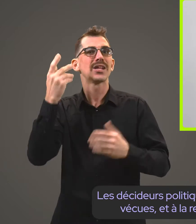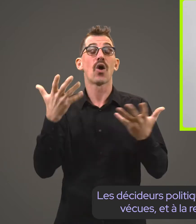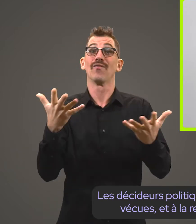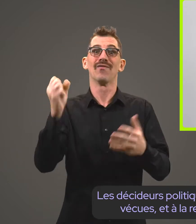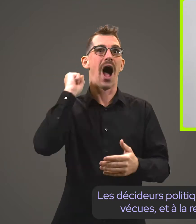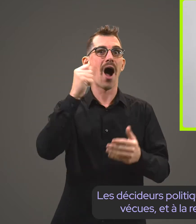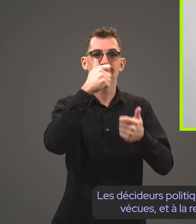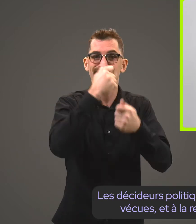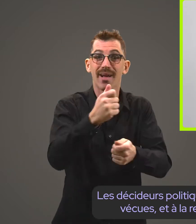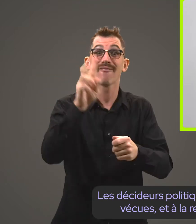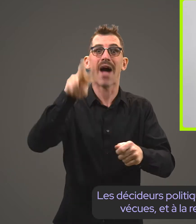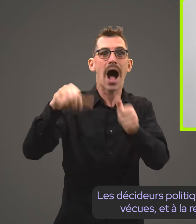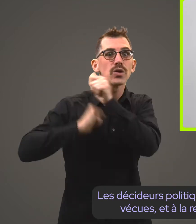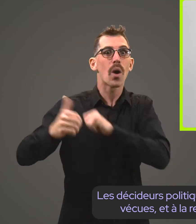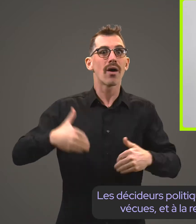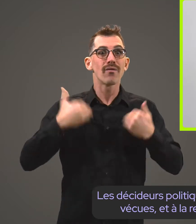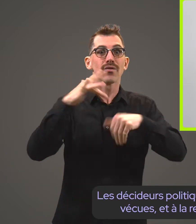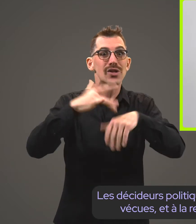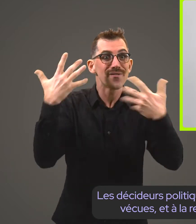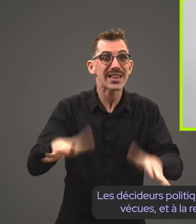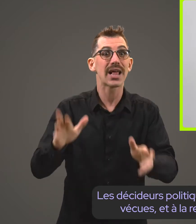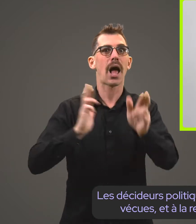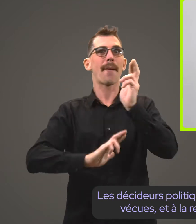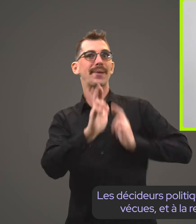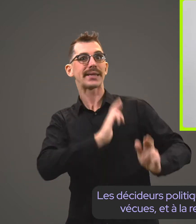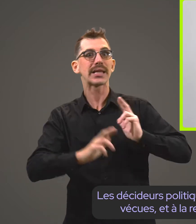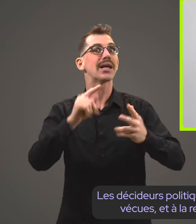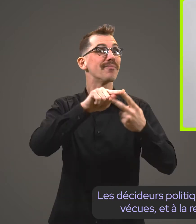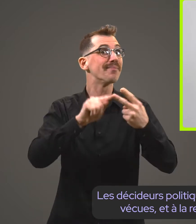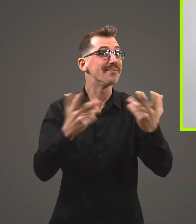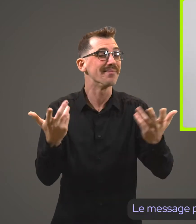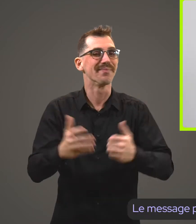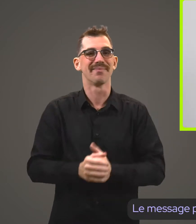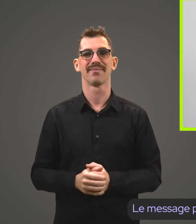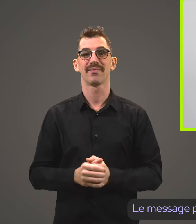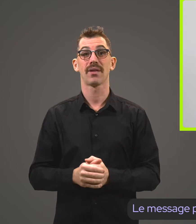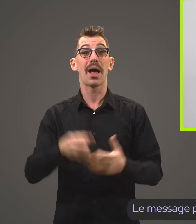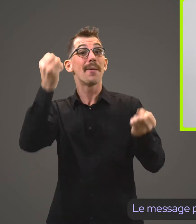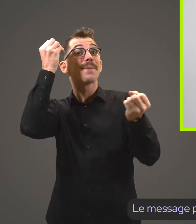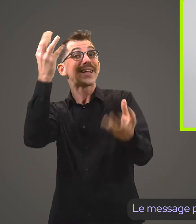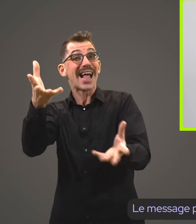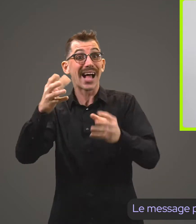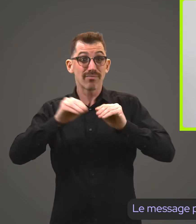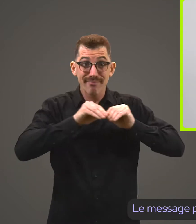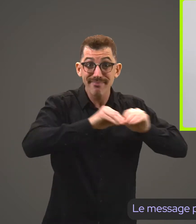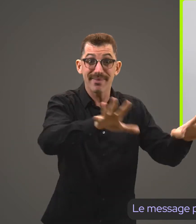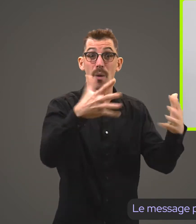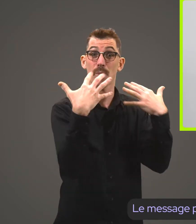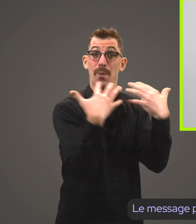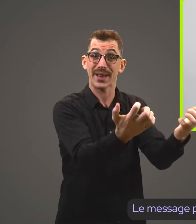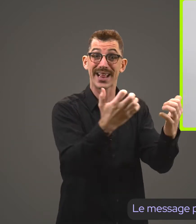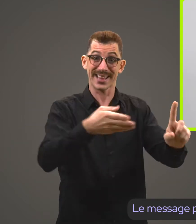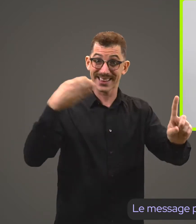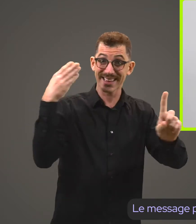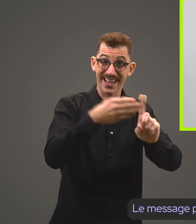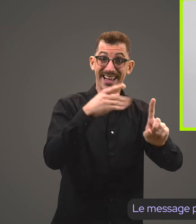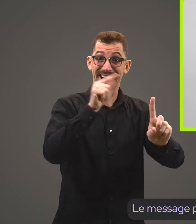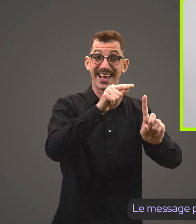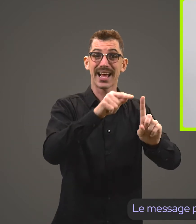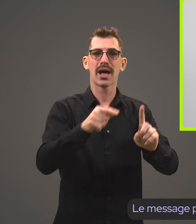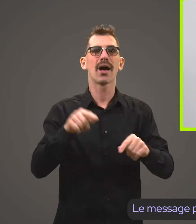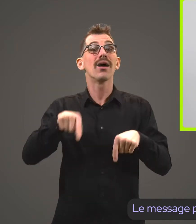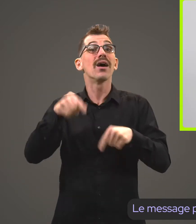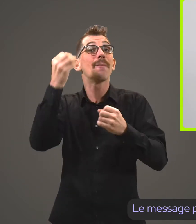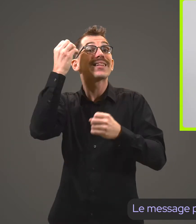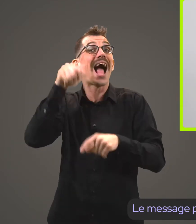in real-world stories and in cost-effectiveness, if applicable. The message. What is the key message